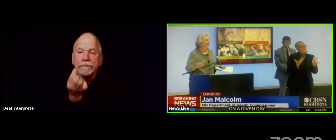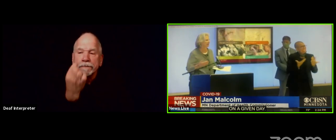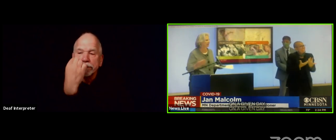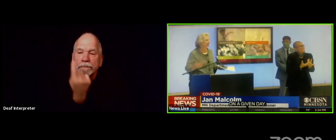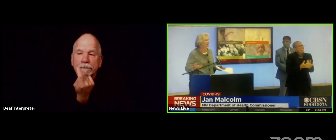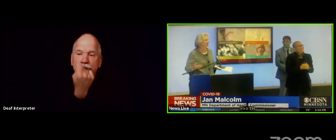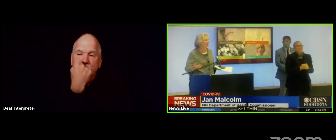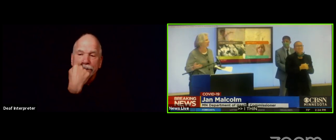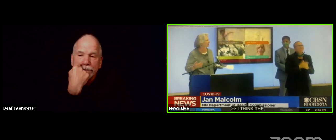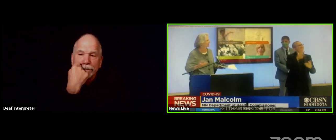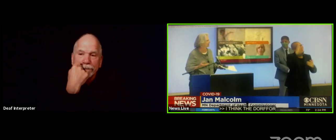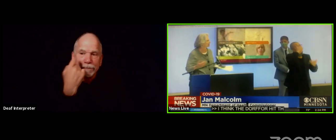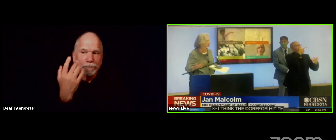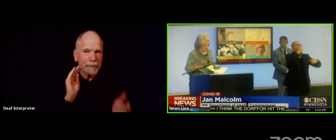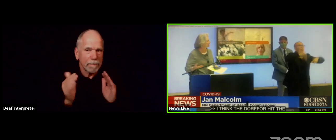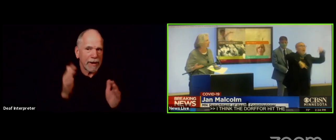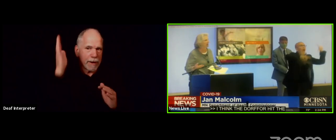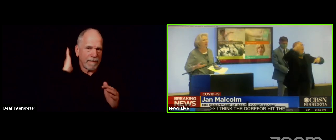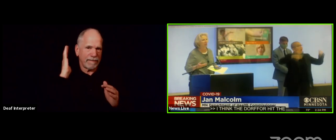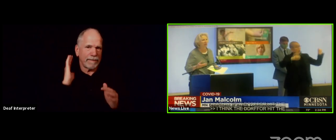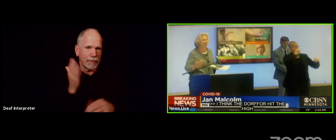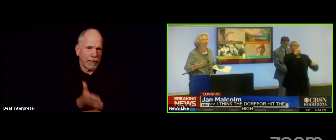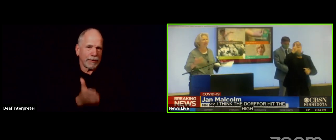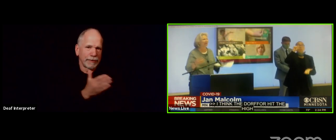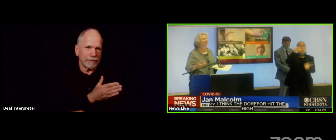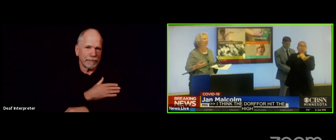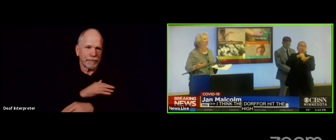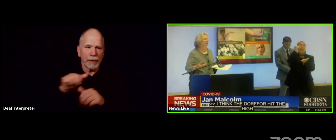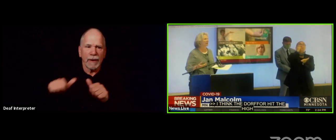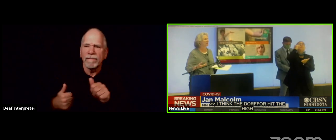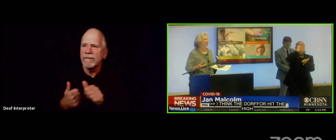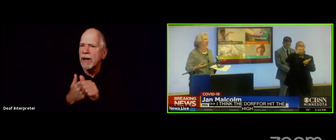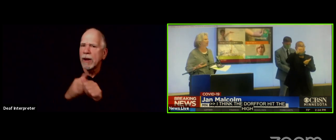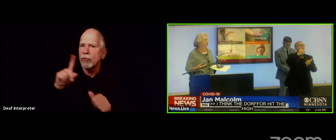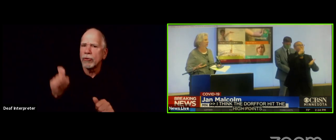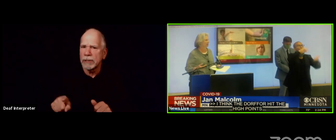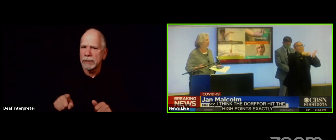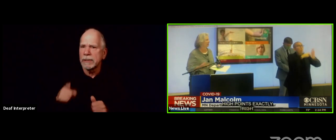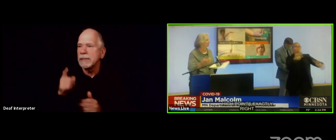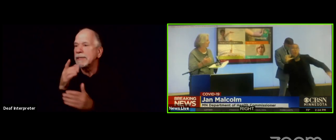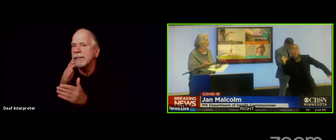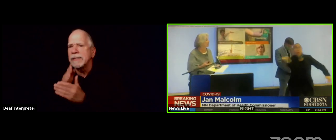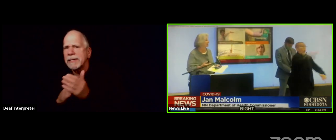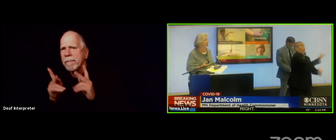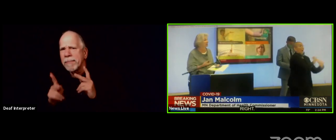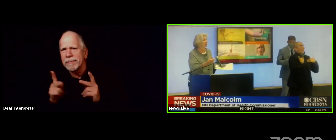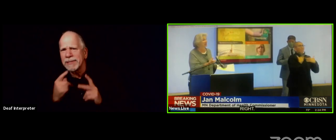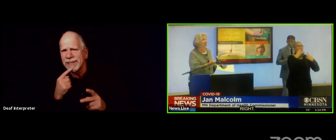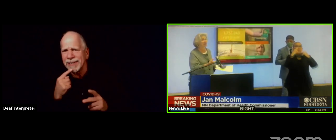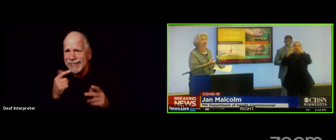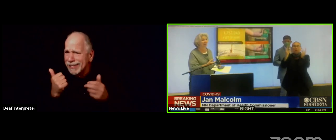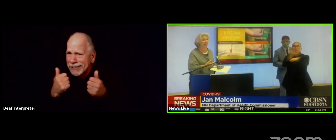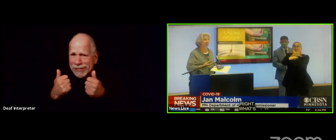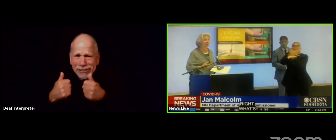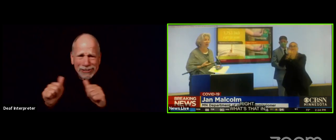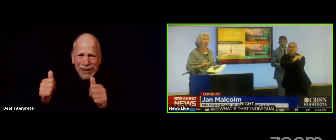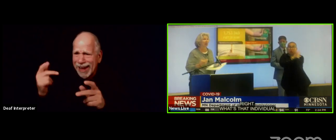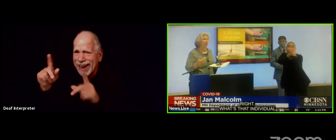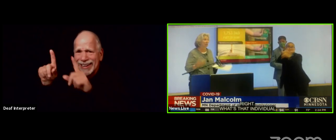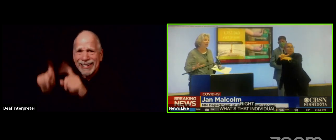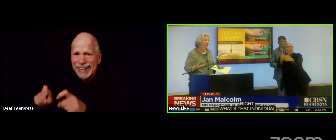from day to day, from clinic to clinic, what that individual site is able to do. And those are private decisions that the systems